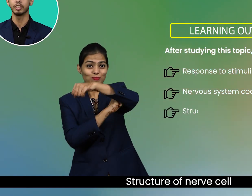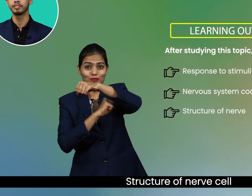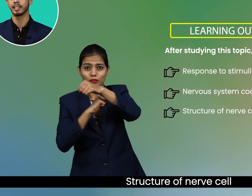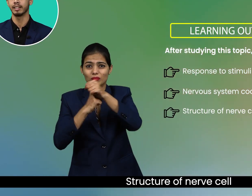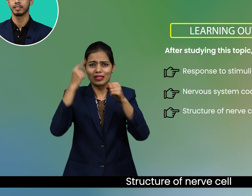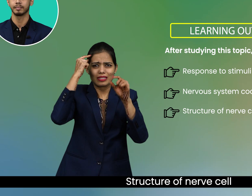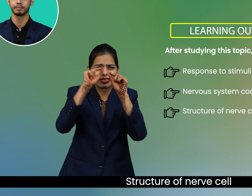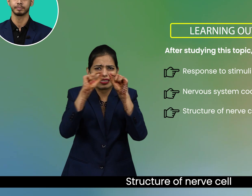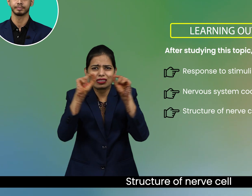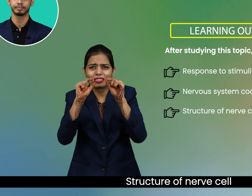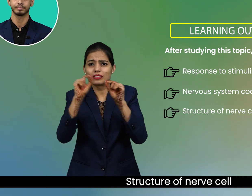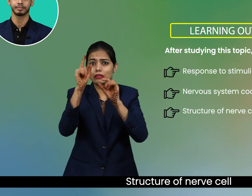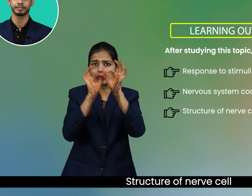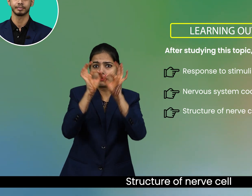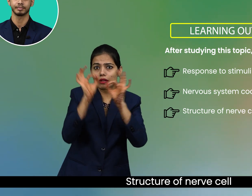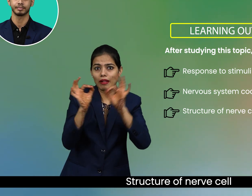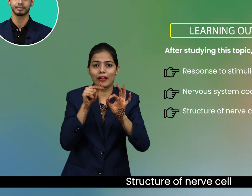structure of nerve cell,